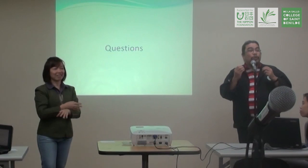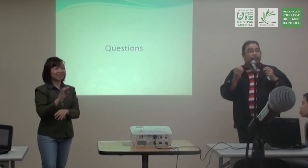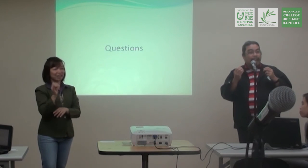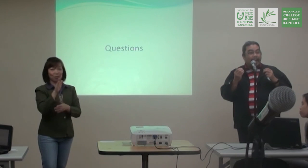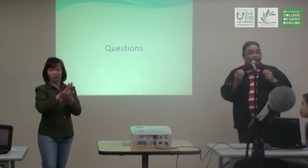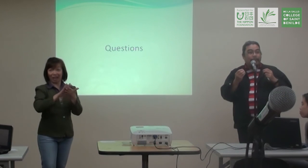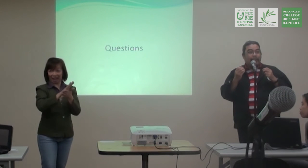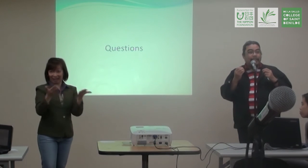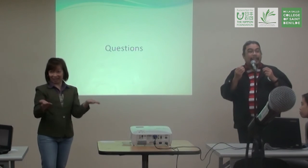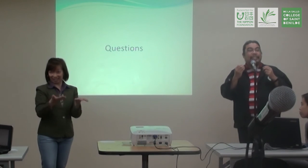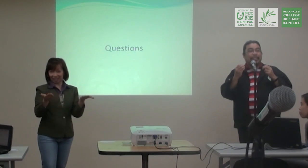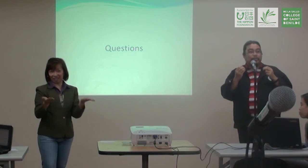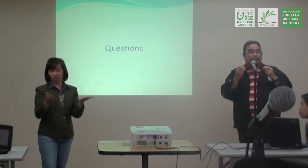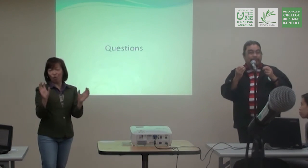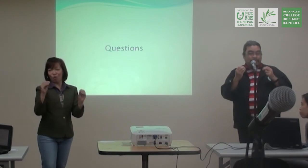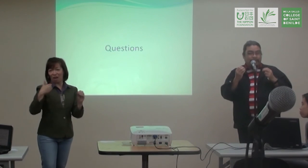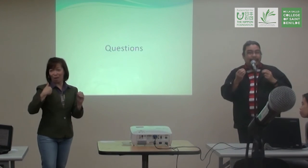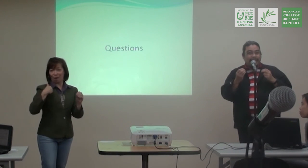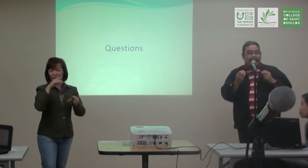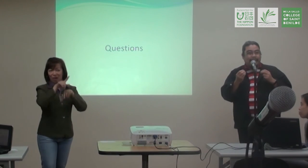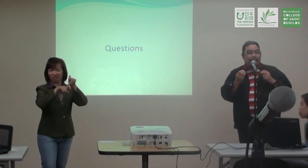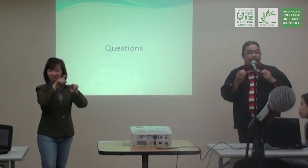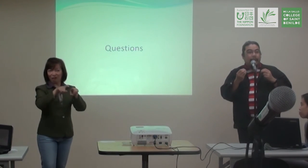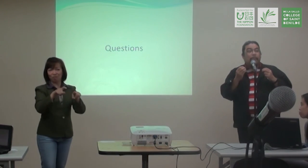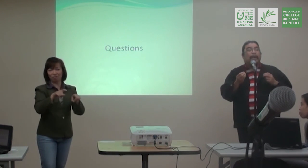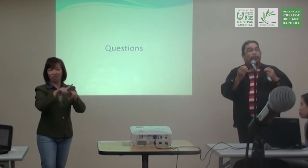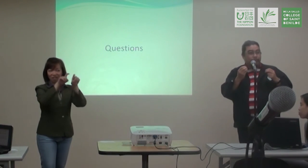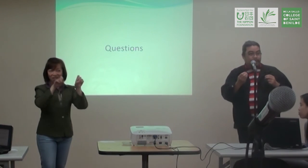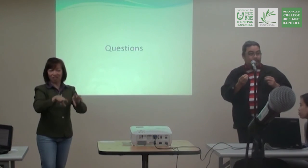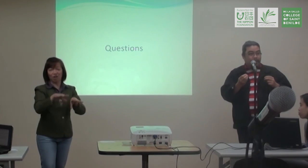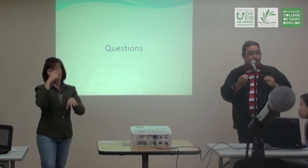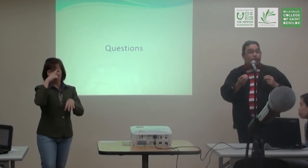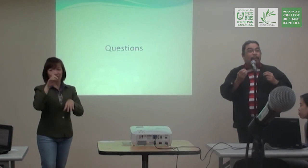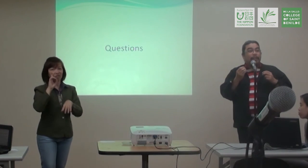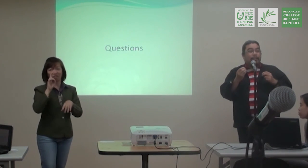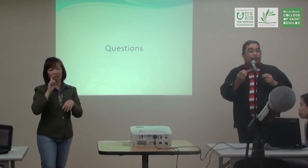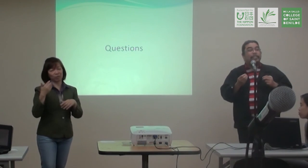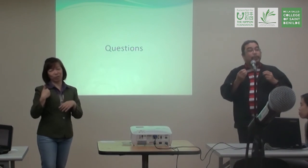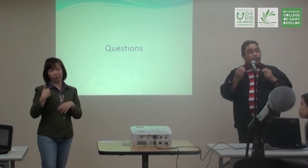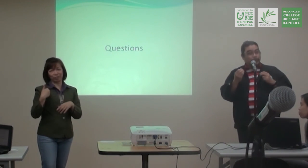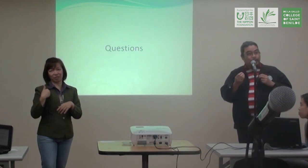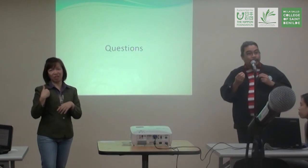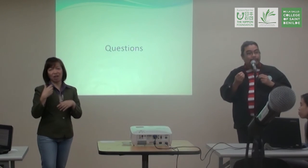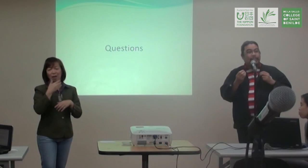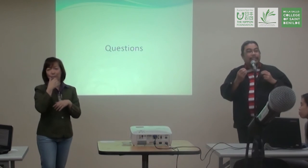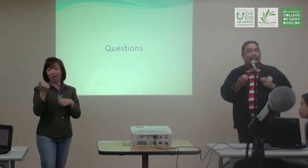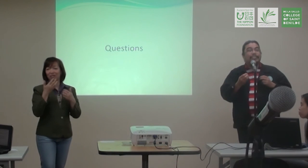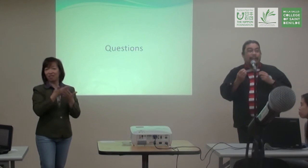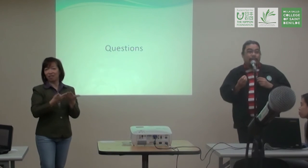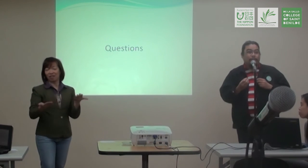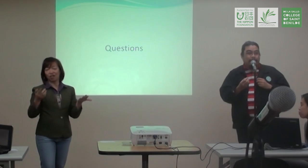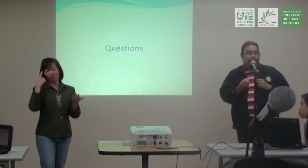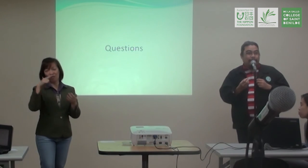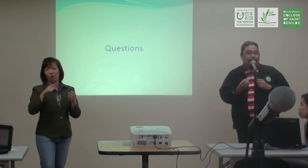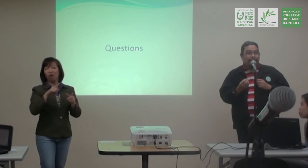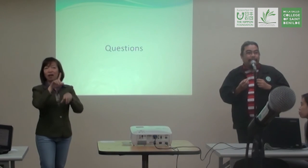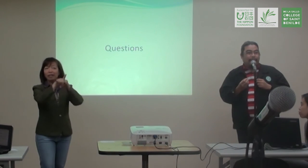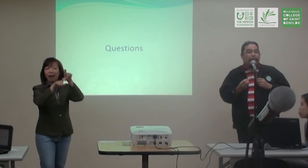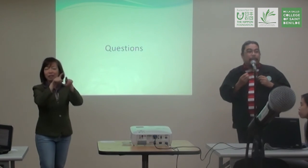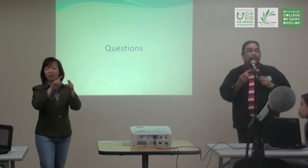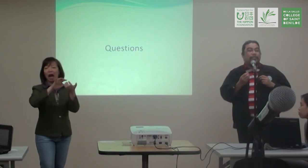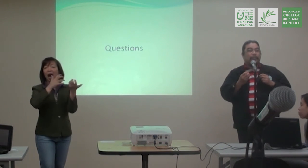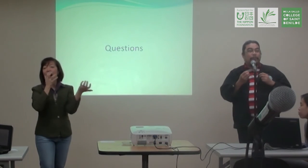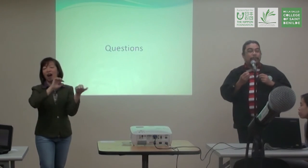admittedly, we don't have any exams really yet meant for the deaf. The best thing we can do is test